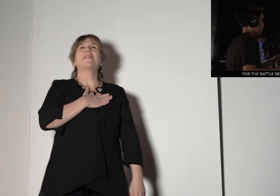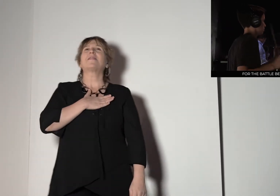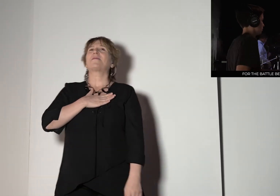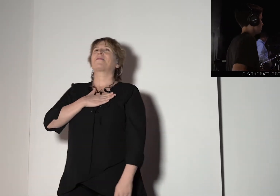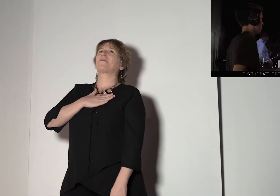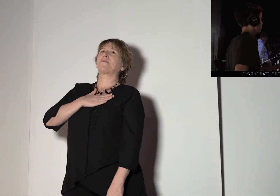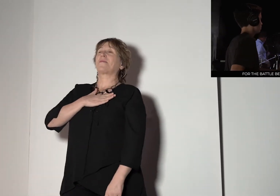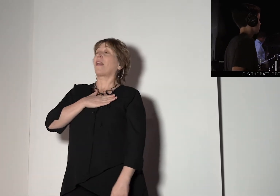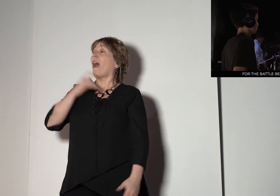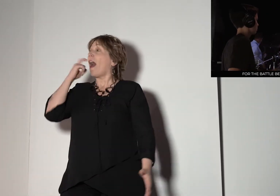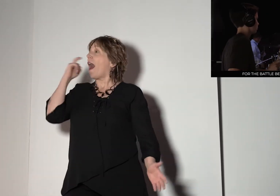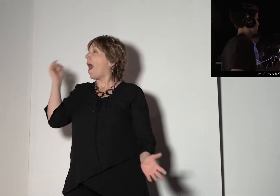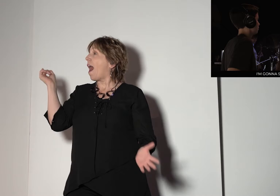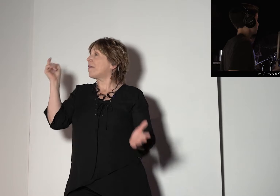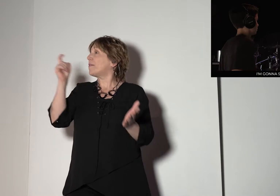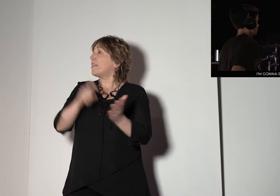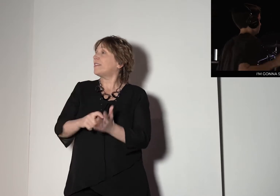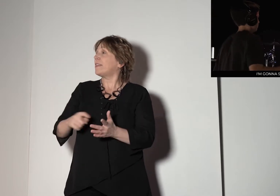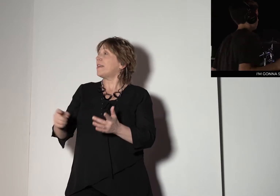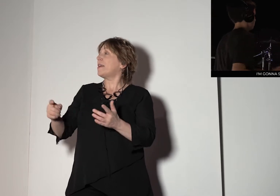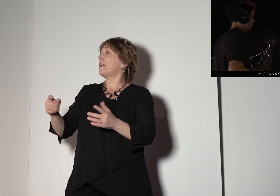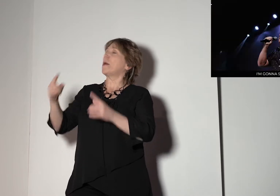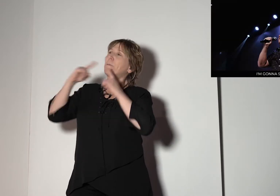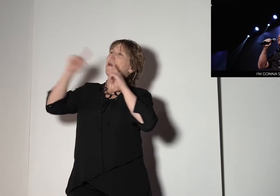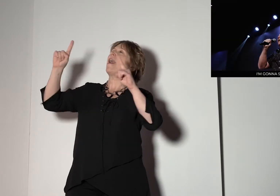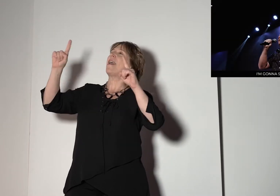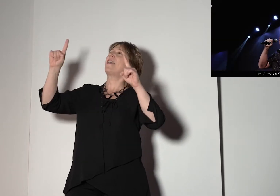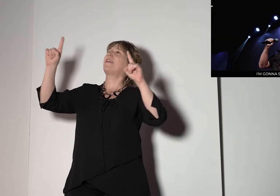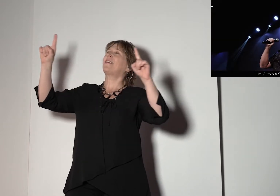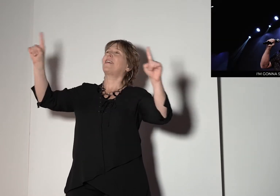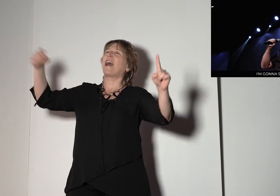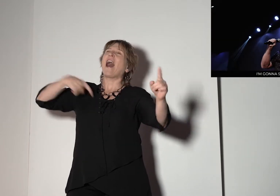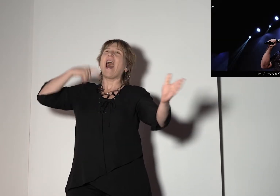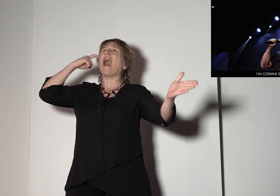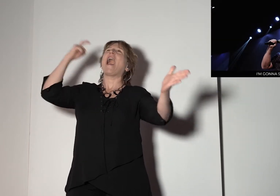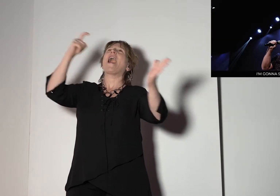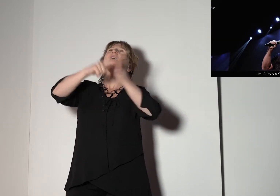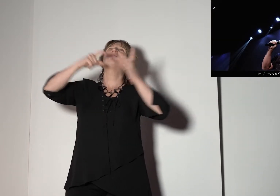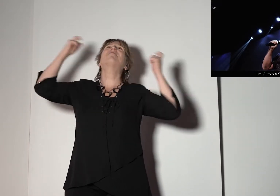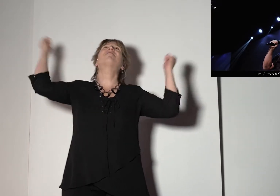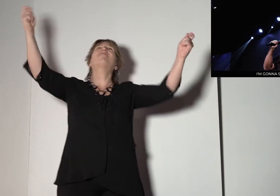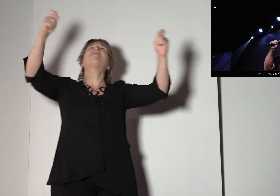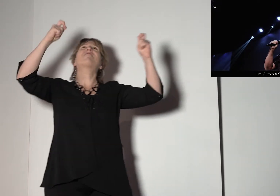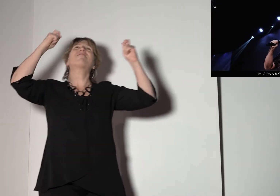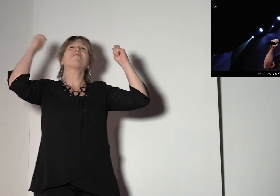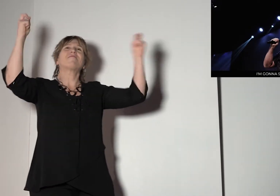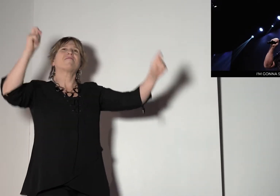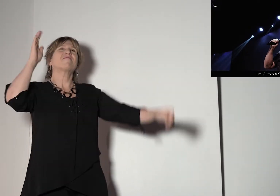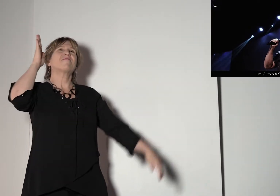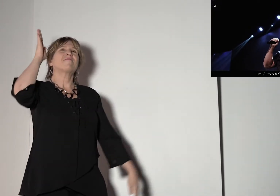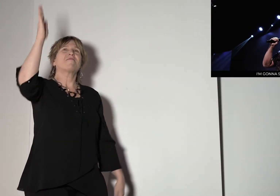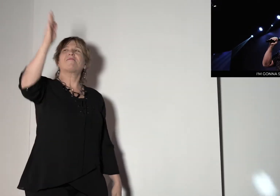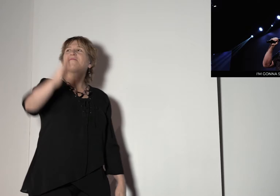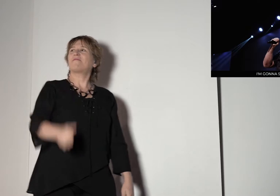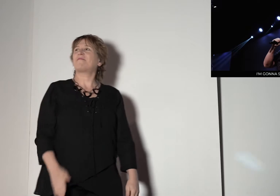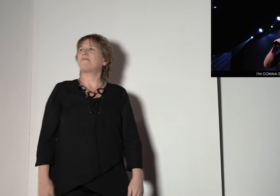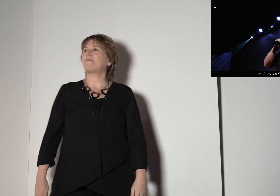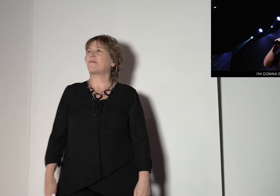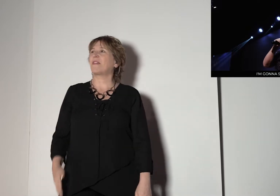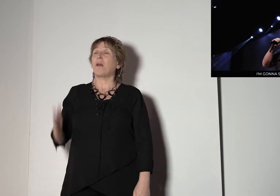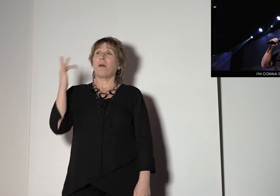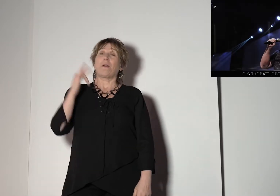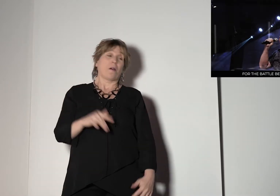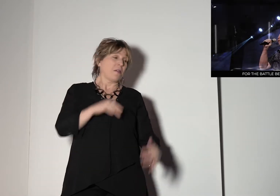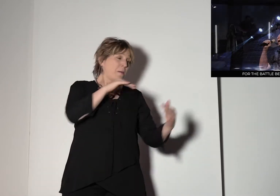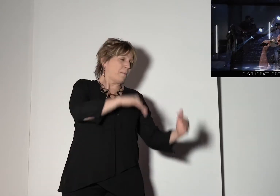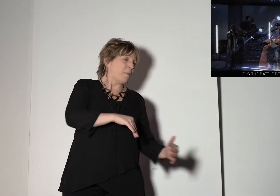Whatever battle it is, I'm gonna see victory. I'm gonna see victory. There's battle in the name